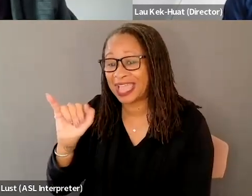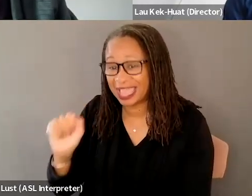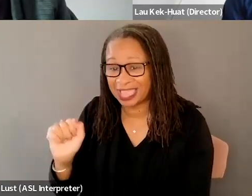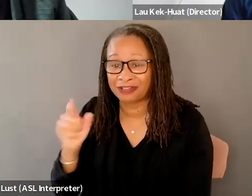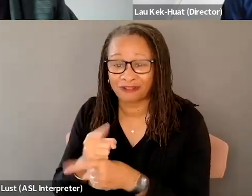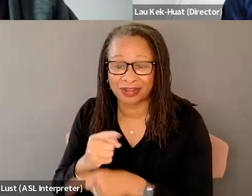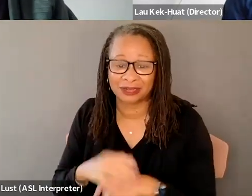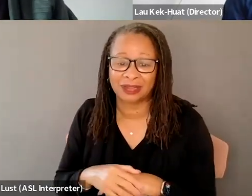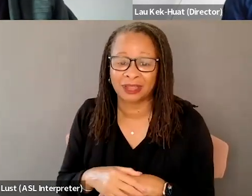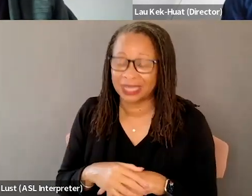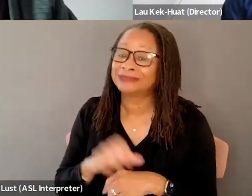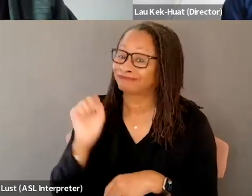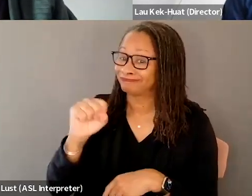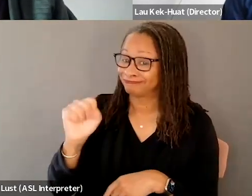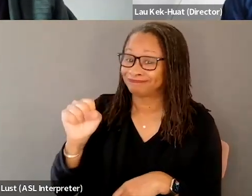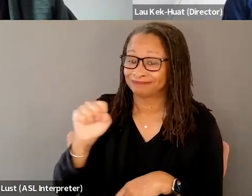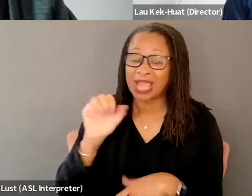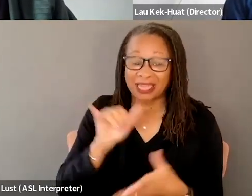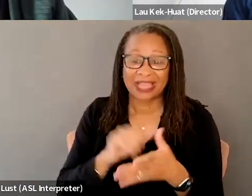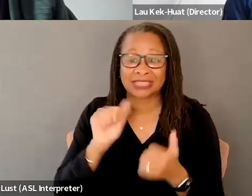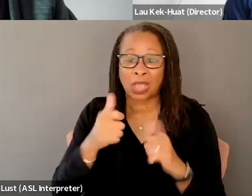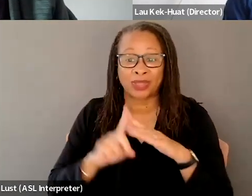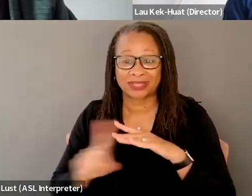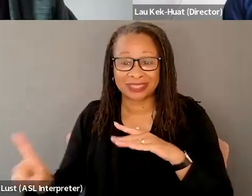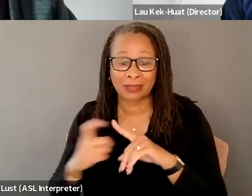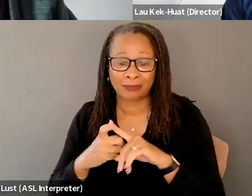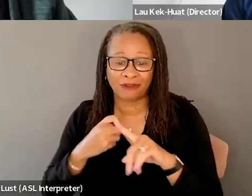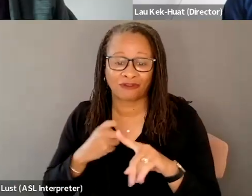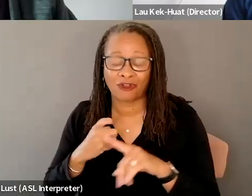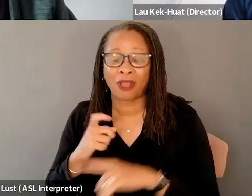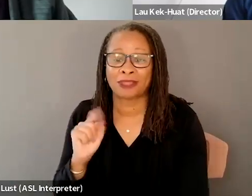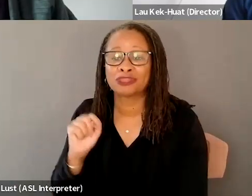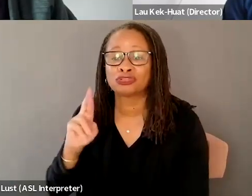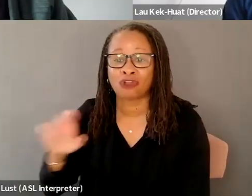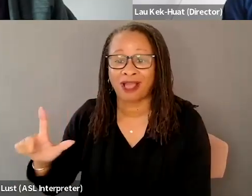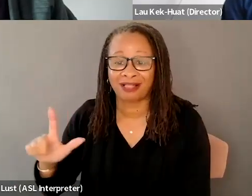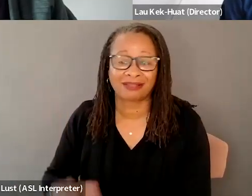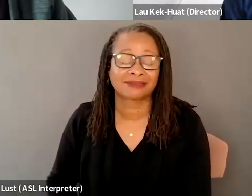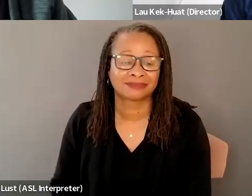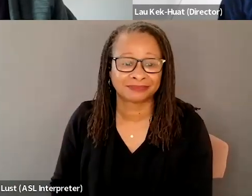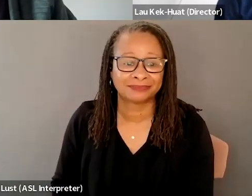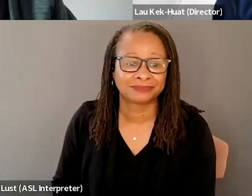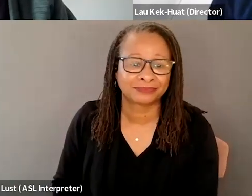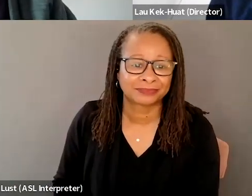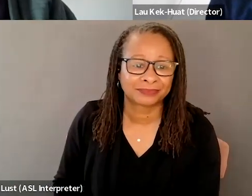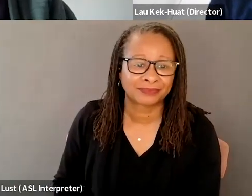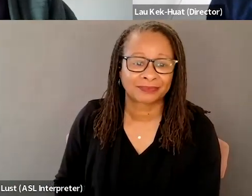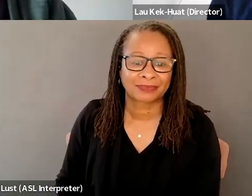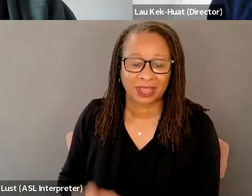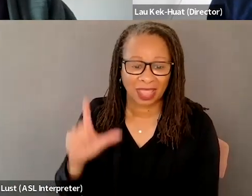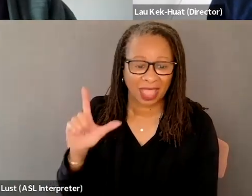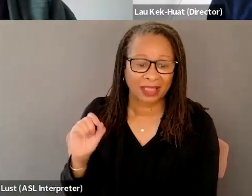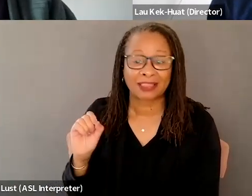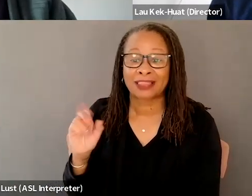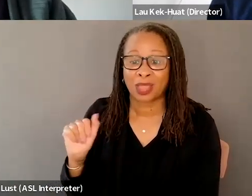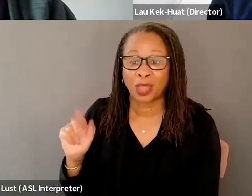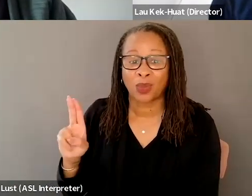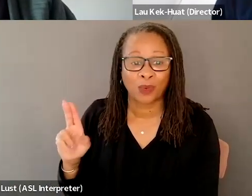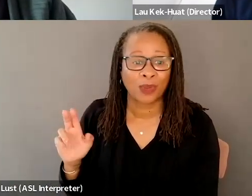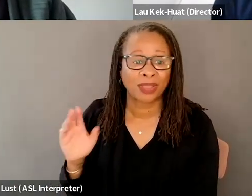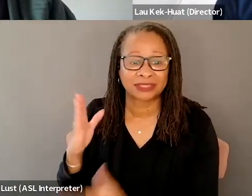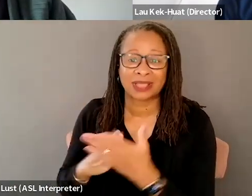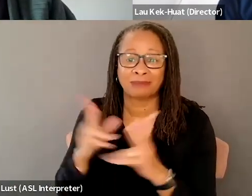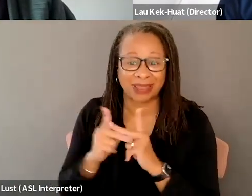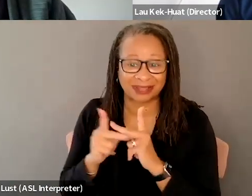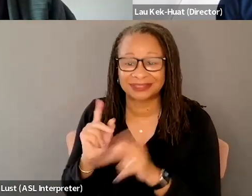Yeah. Mm. That is how he he escaped from the trial. Yeah. And From the then court. ended up in Laos or somewhere